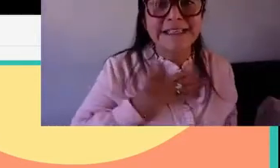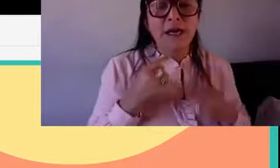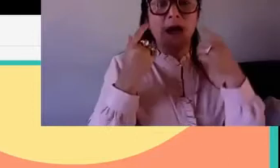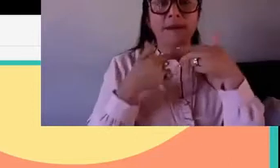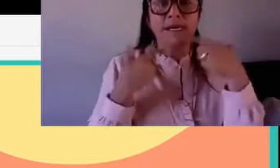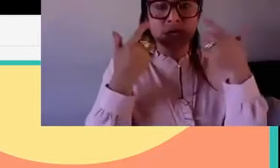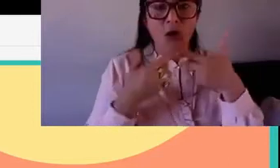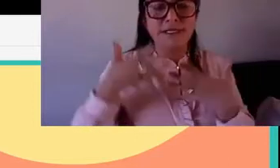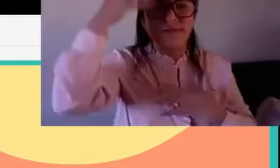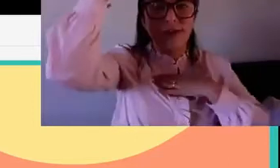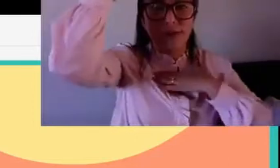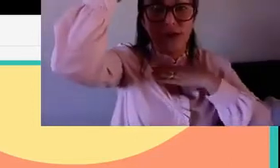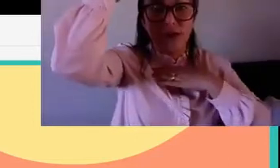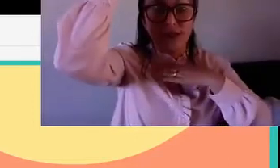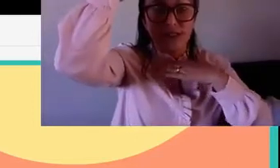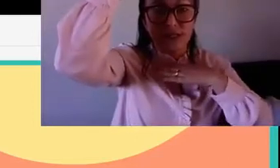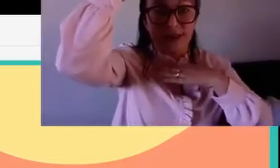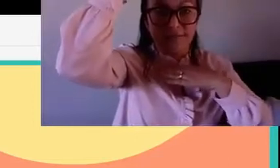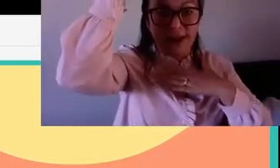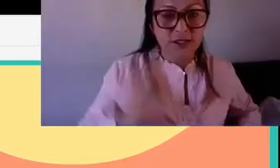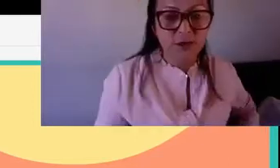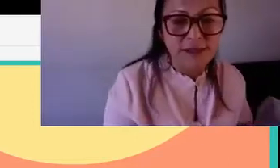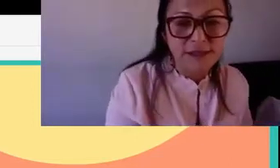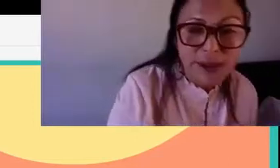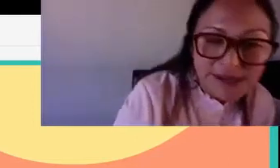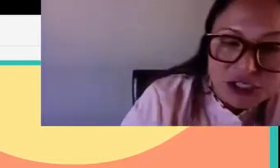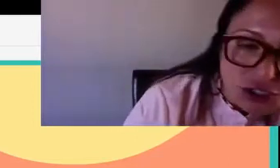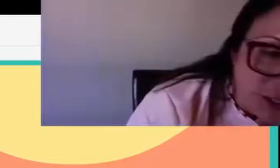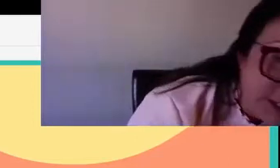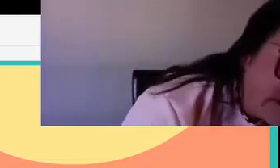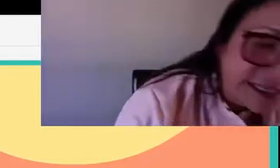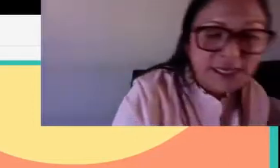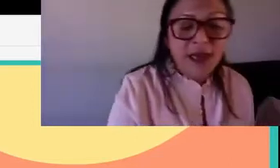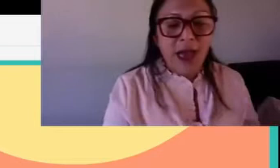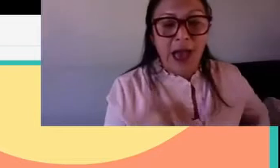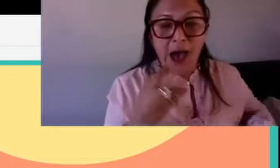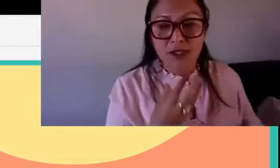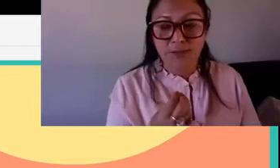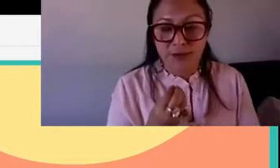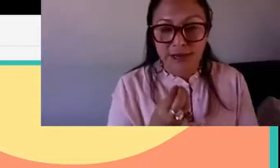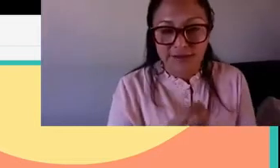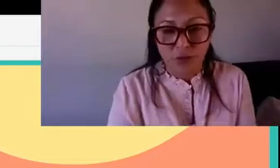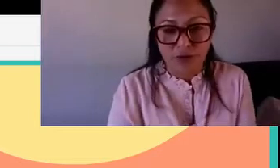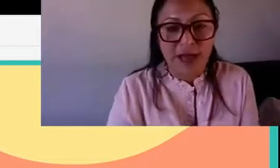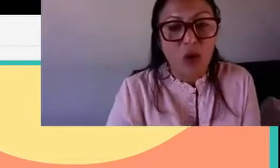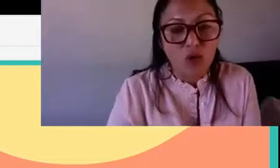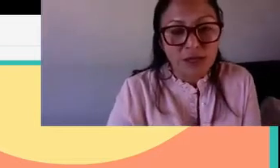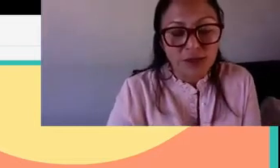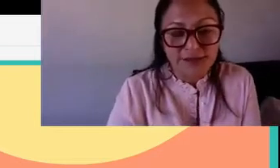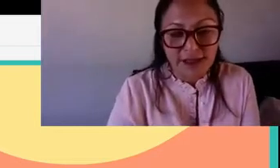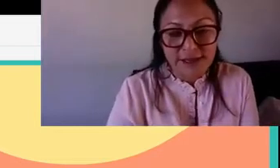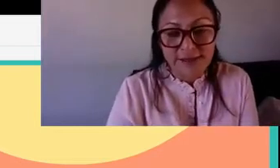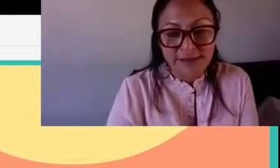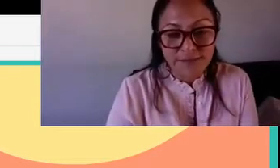please. It's always very close to my face so that the babies and children can see how to pronounce the words, not only